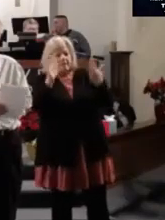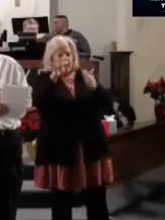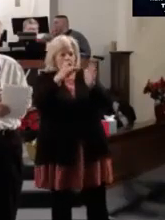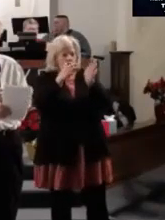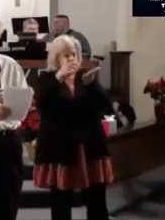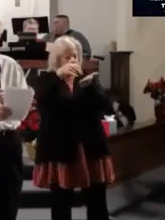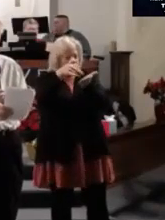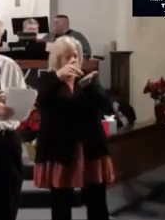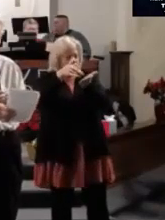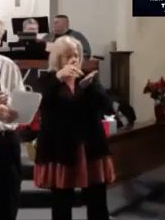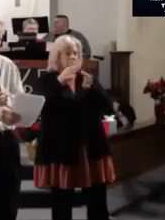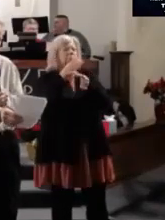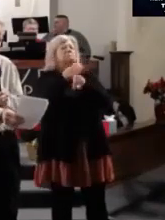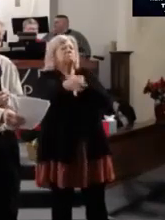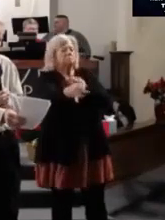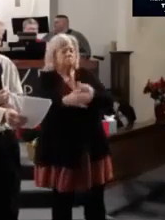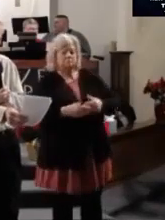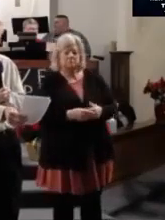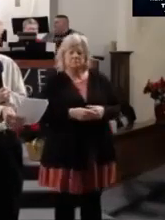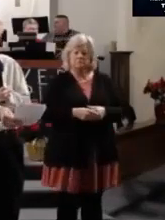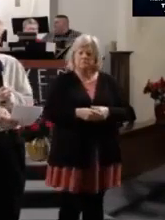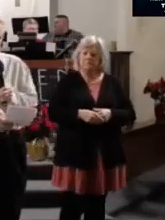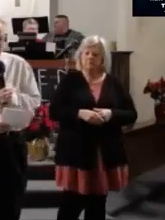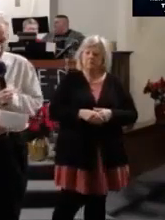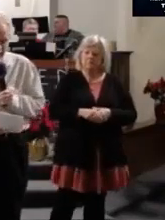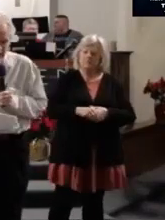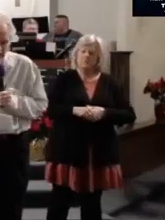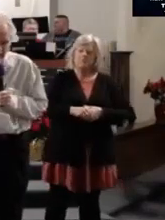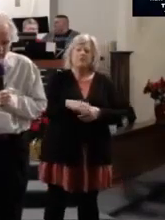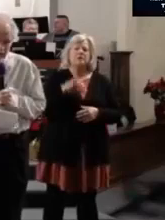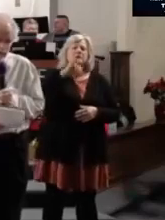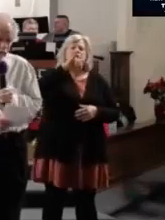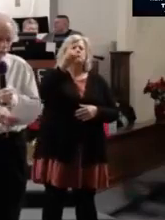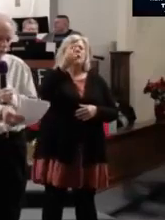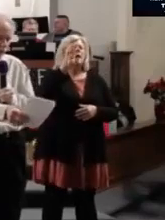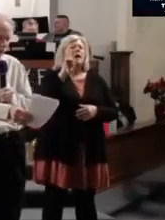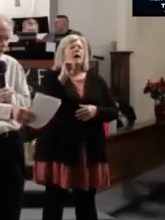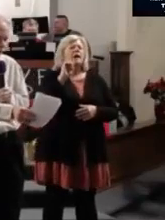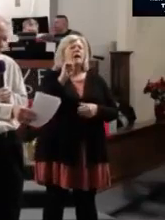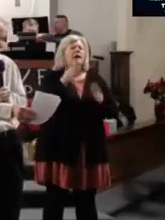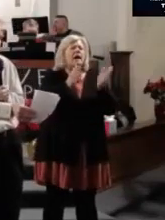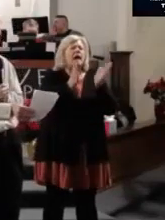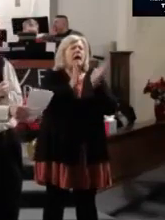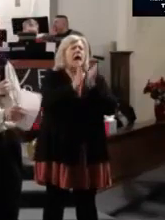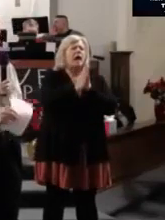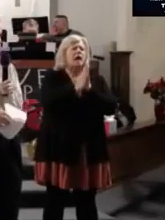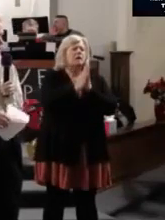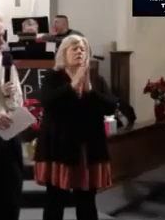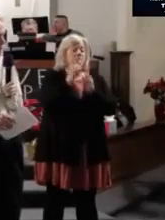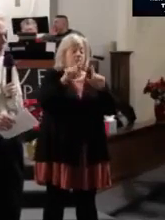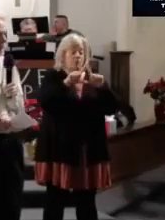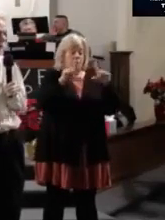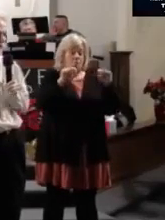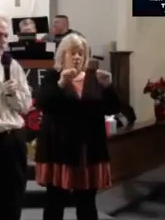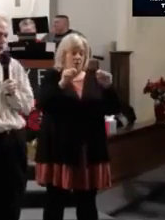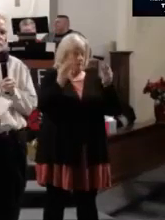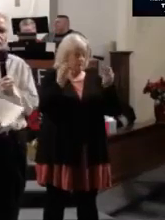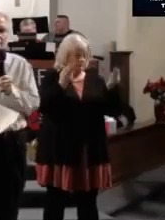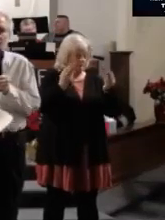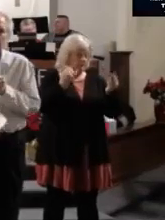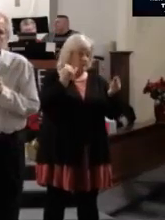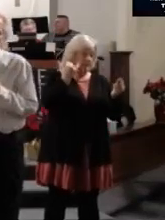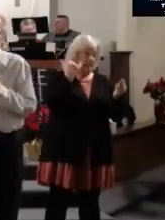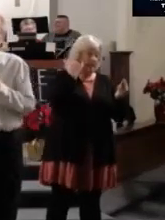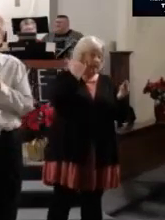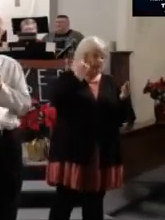with her if you're in doubt about that. And Jackie asked me, on behalf of the card ministry, if you haven't gotten